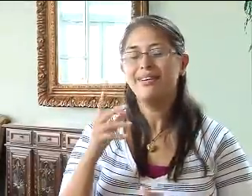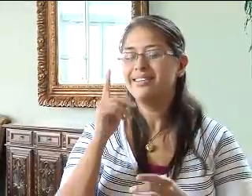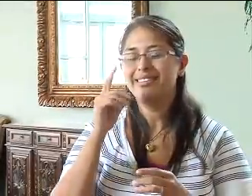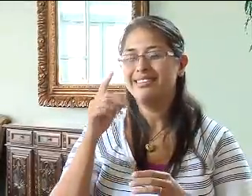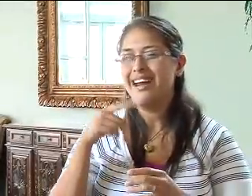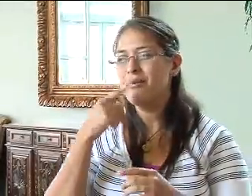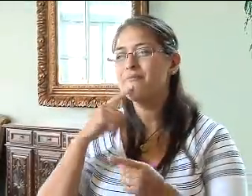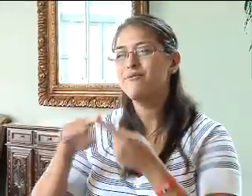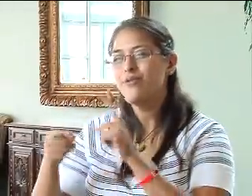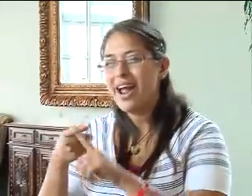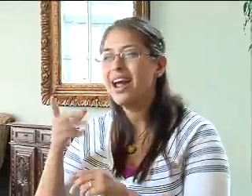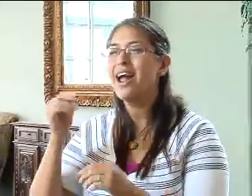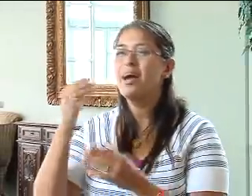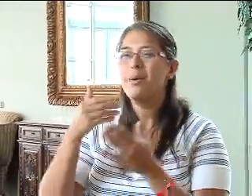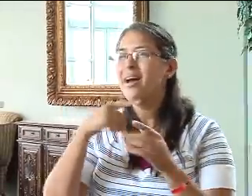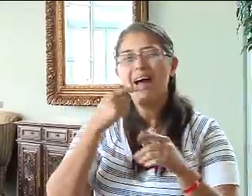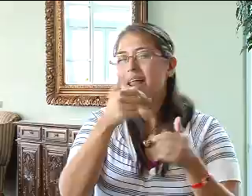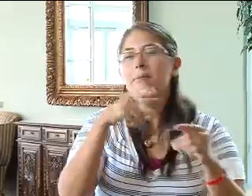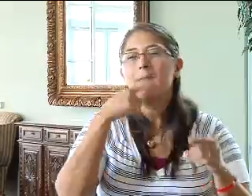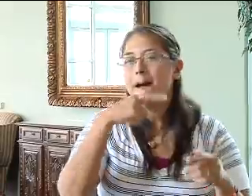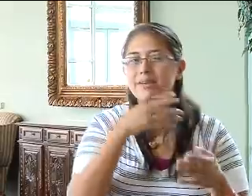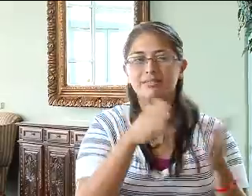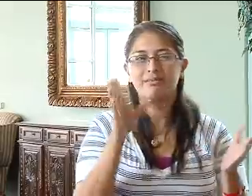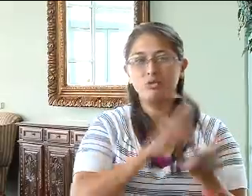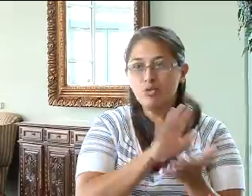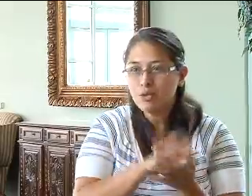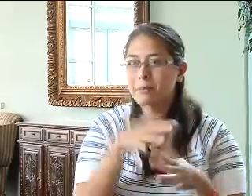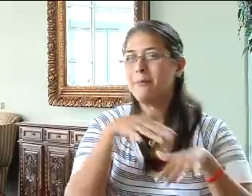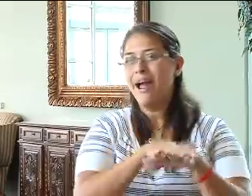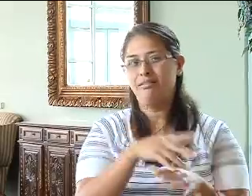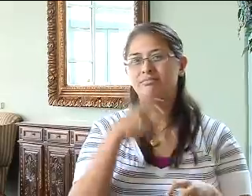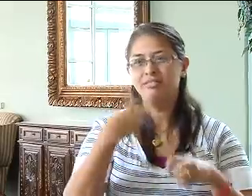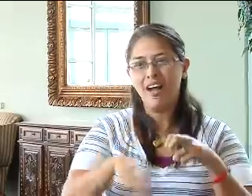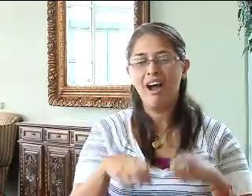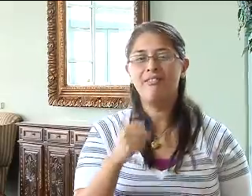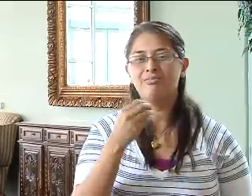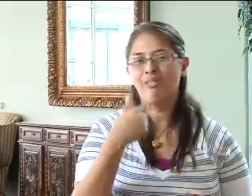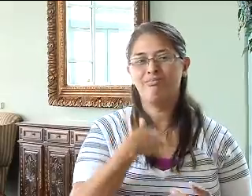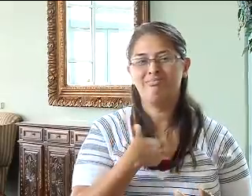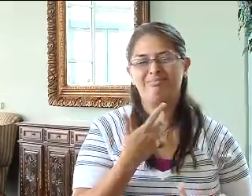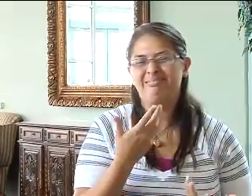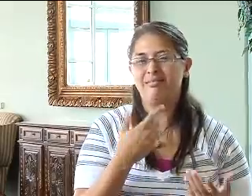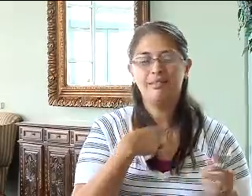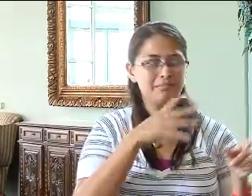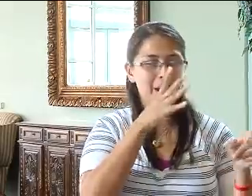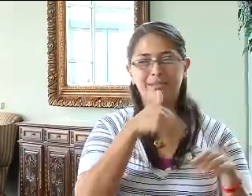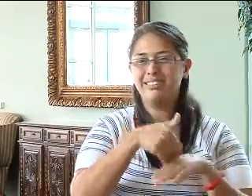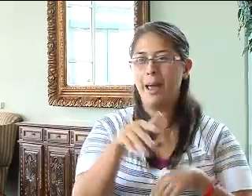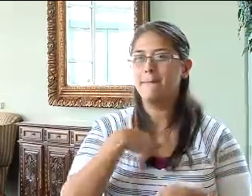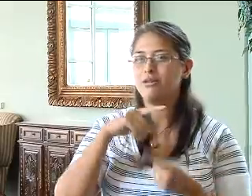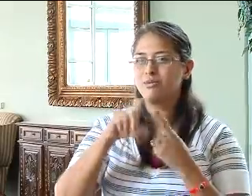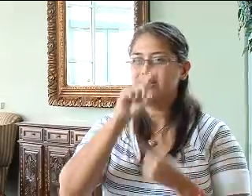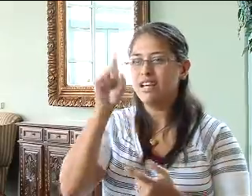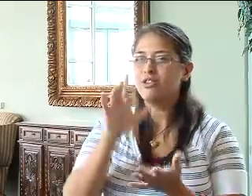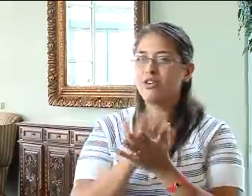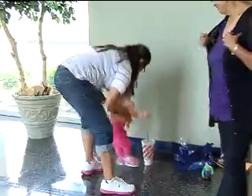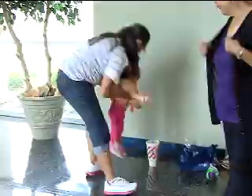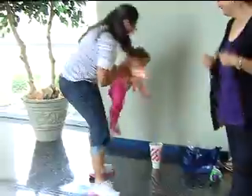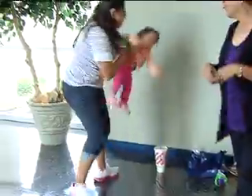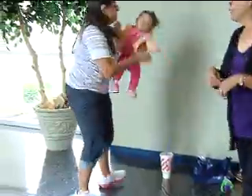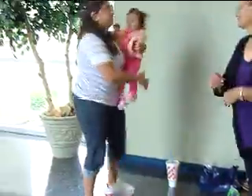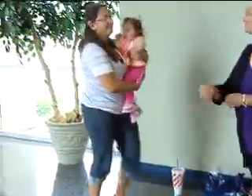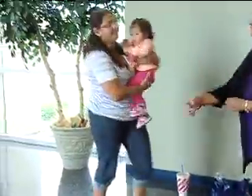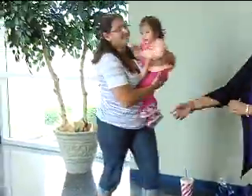in the hearing world, like my friends in public school, I was mainstream and that was pretty difficult.